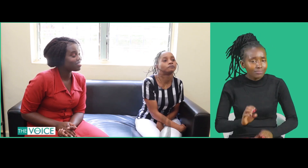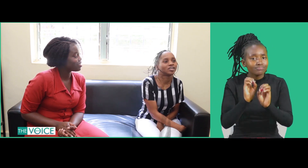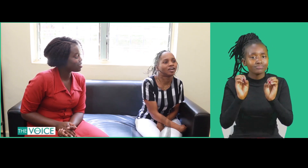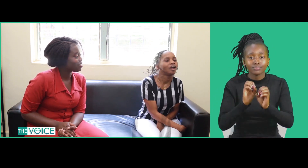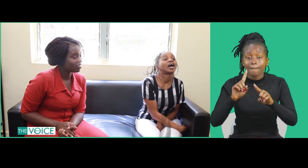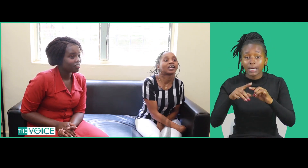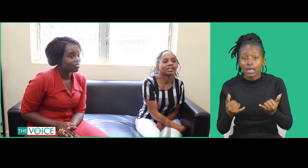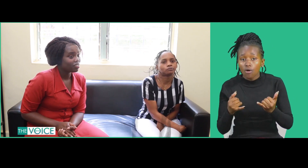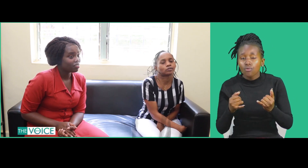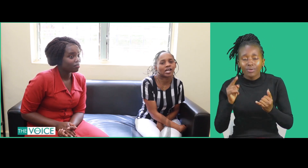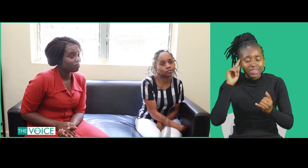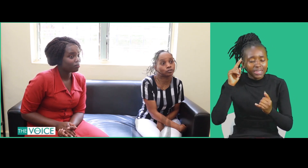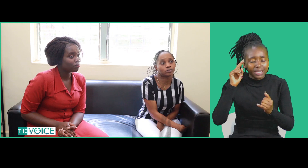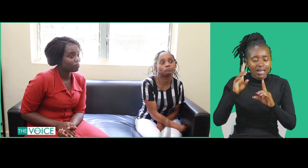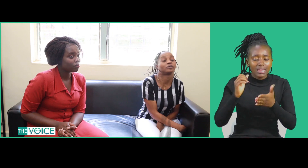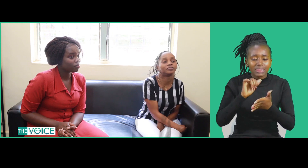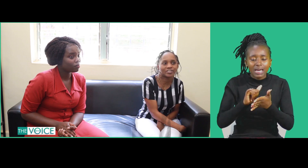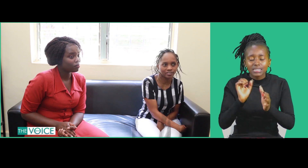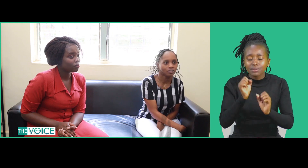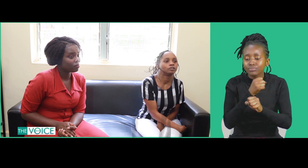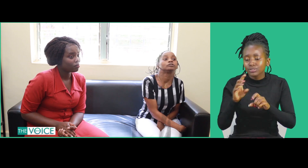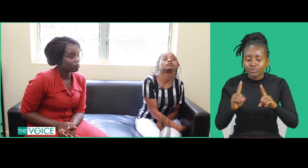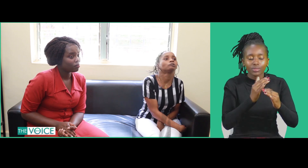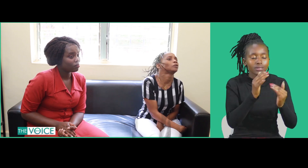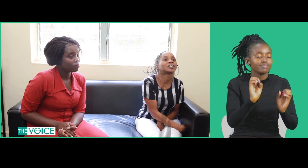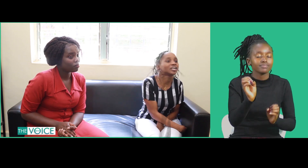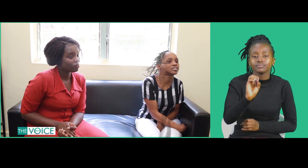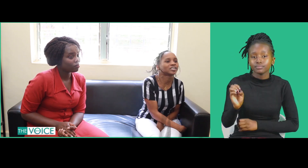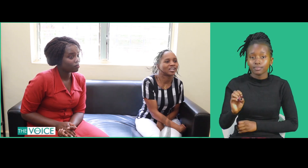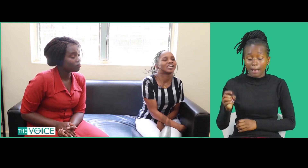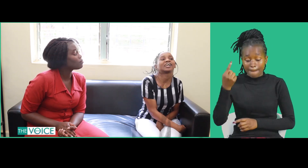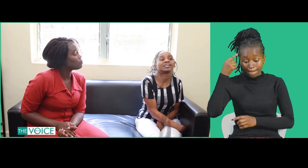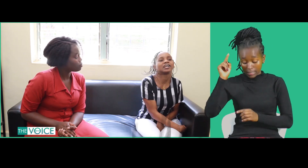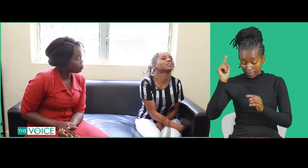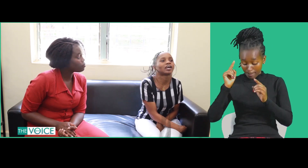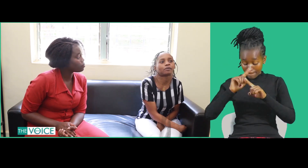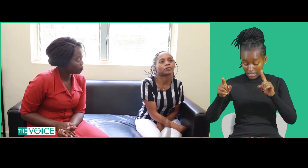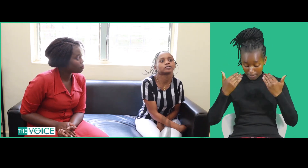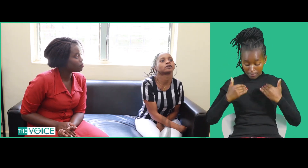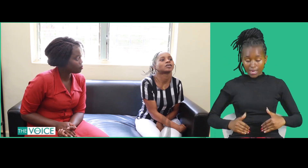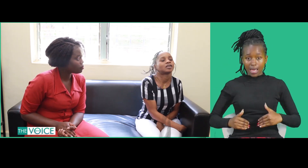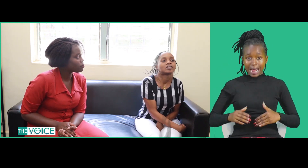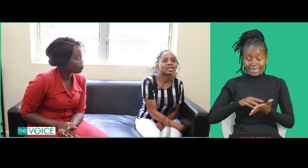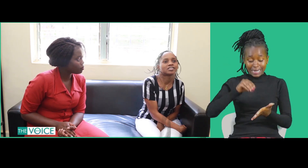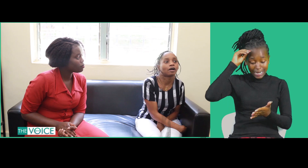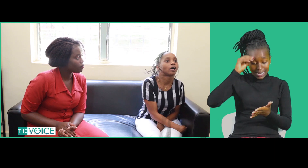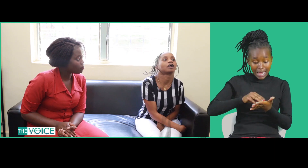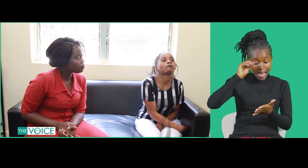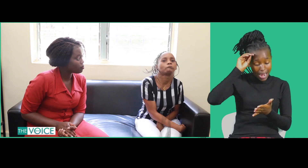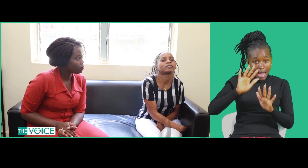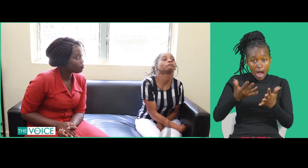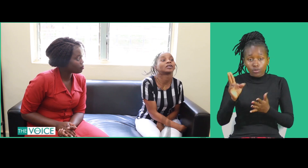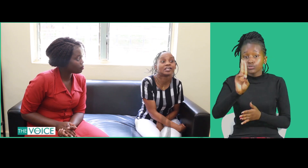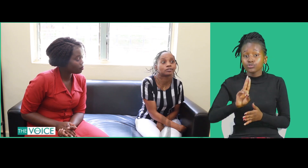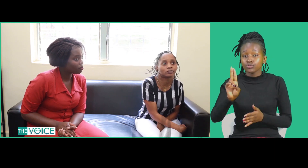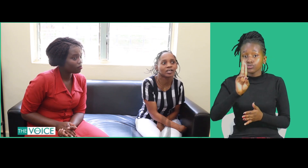So for me, I came to learn to use my feet to do my things like any other person. That's how I